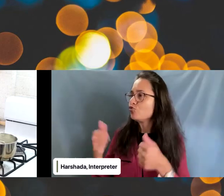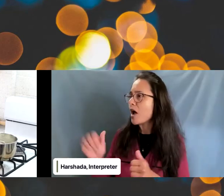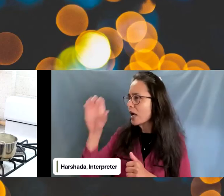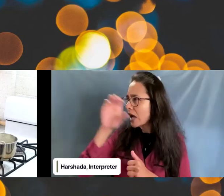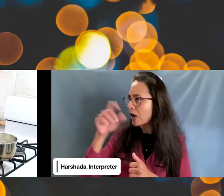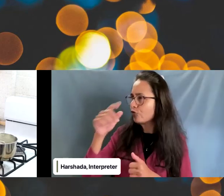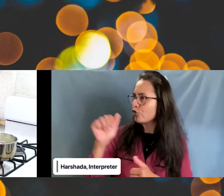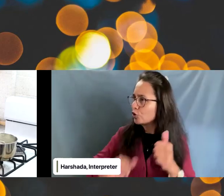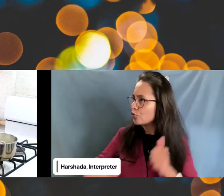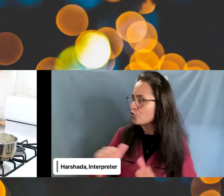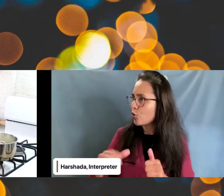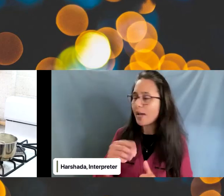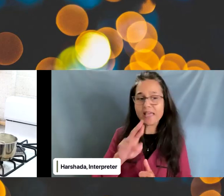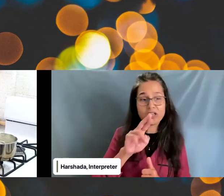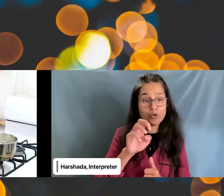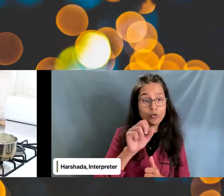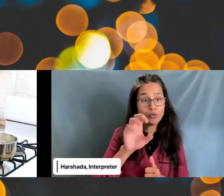and Reese and I will just voice everybody.